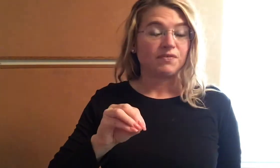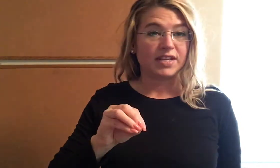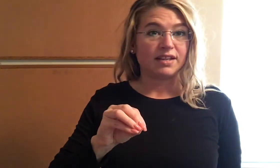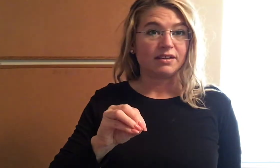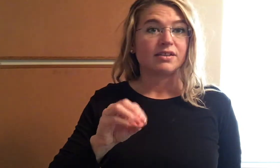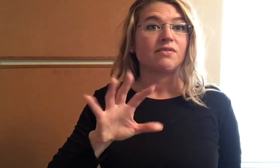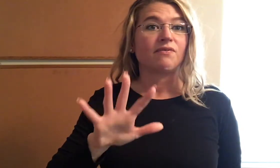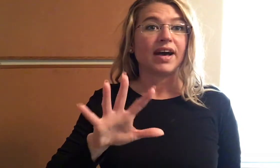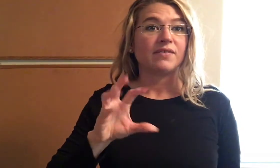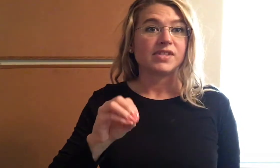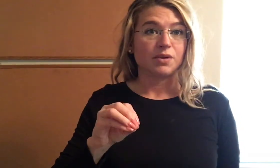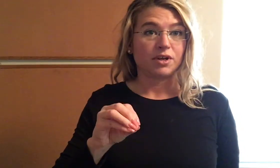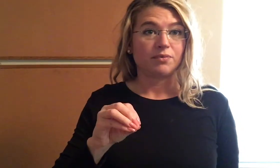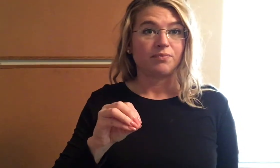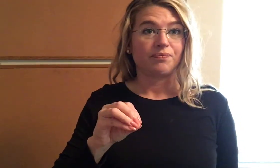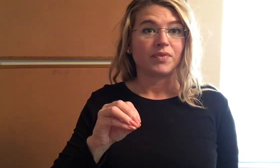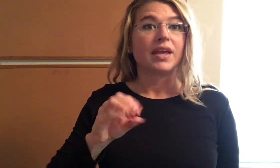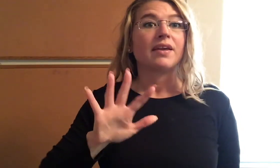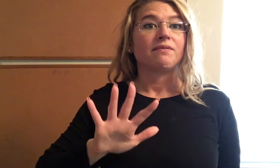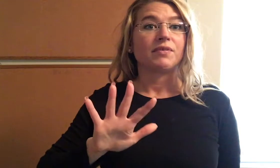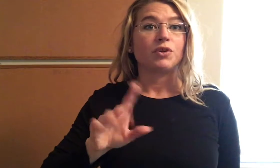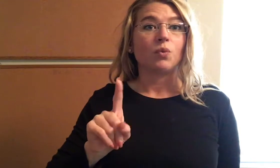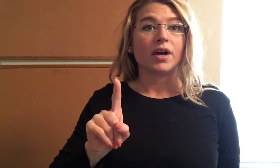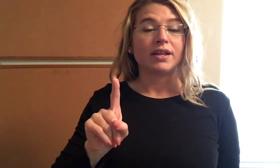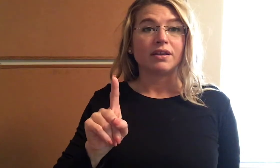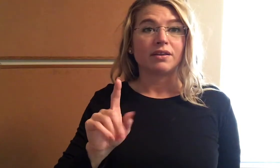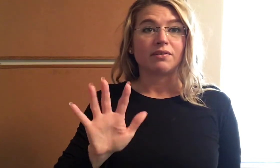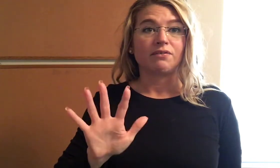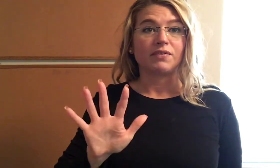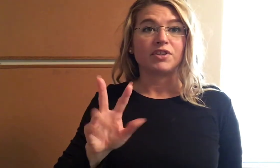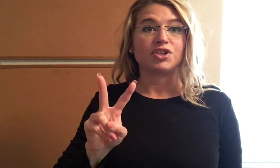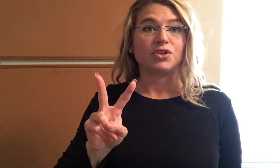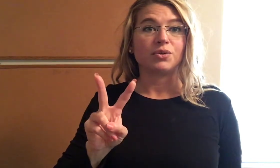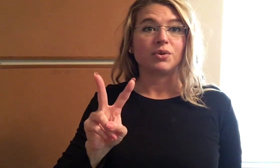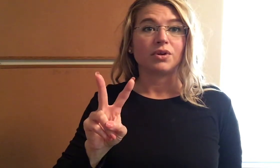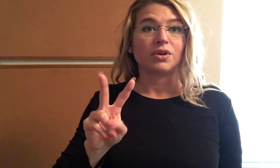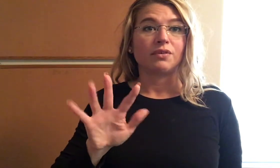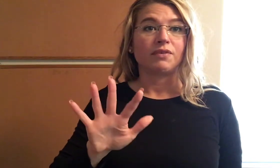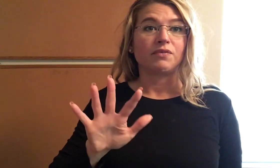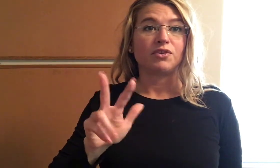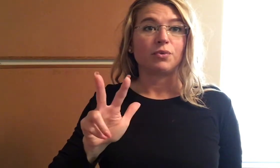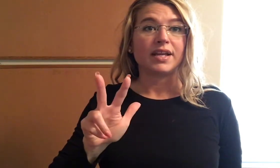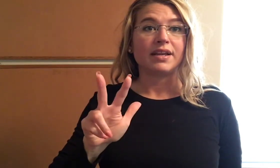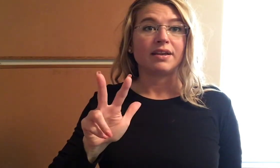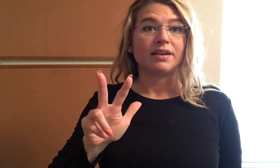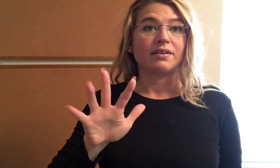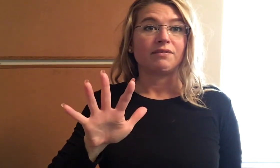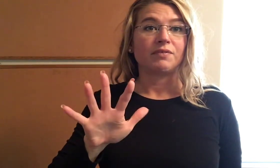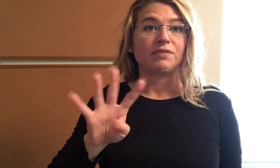50, 50, 51, 52, 53,